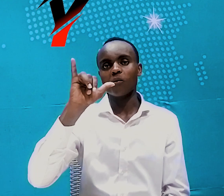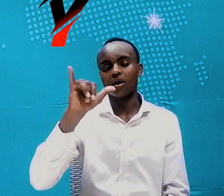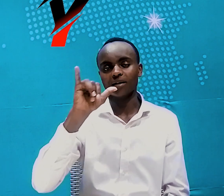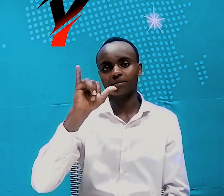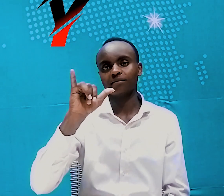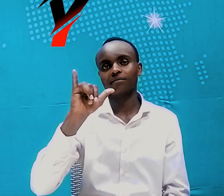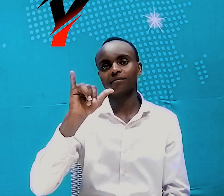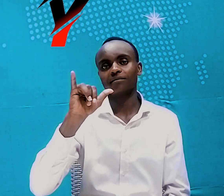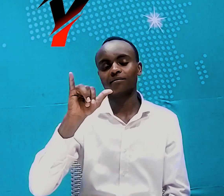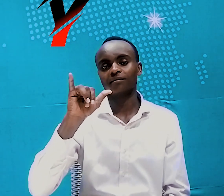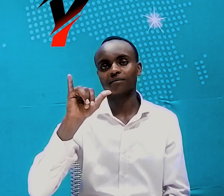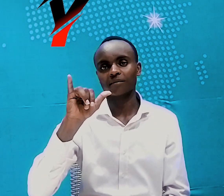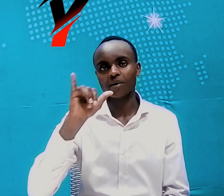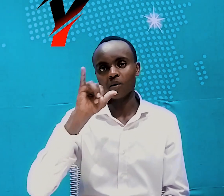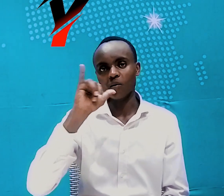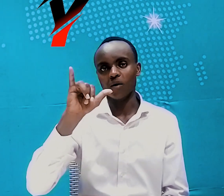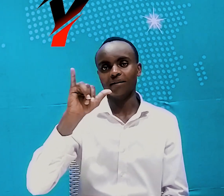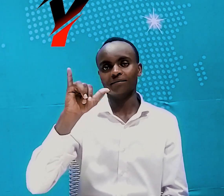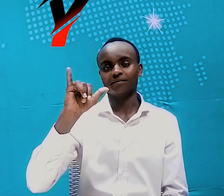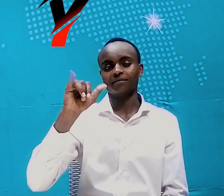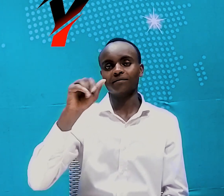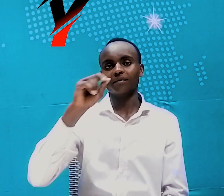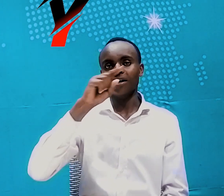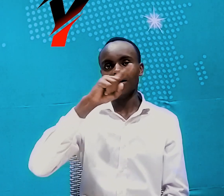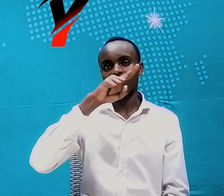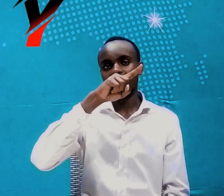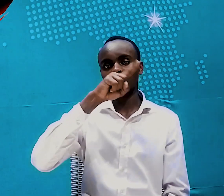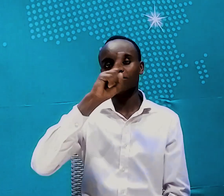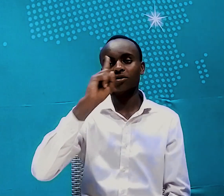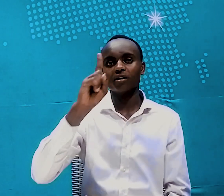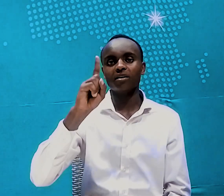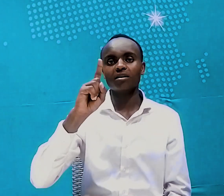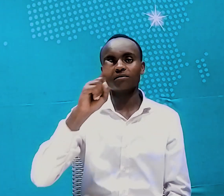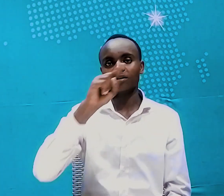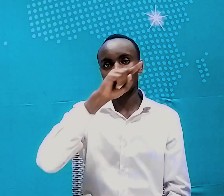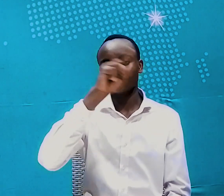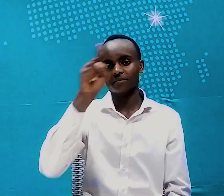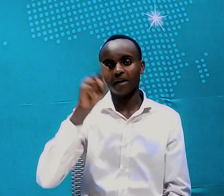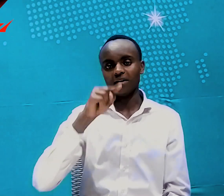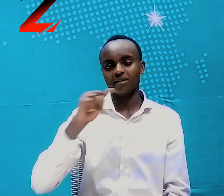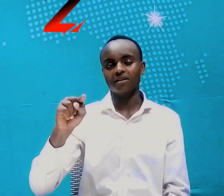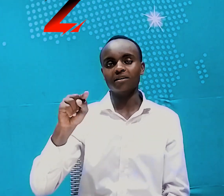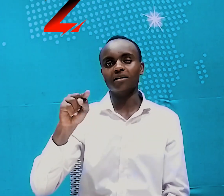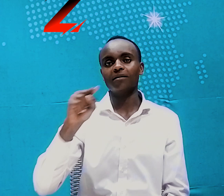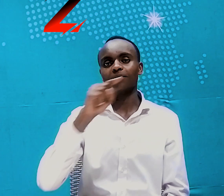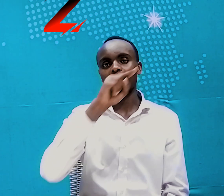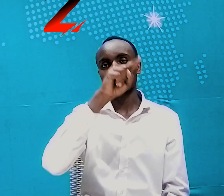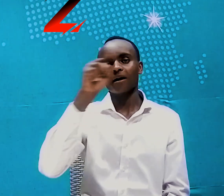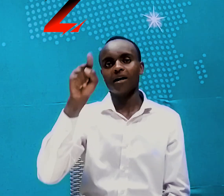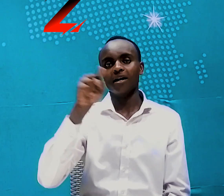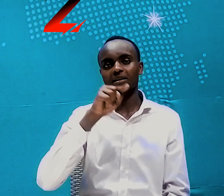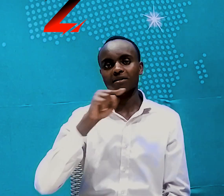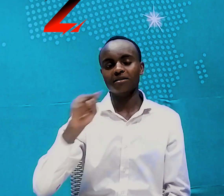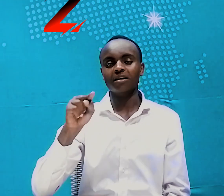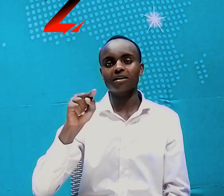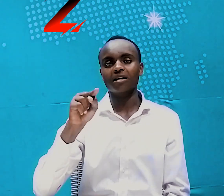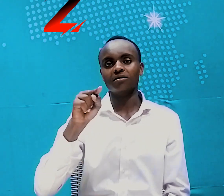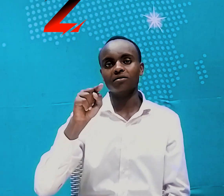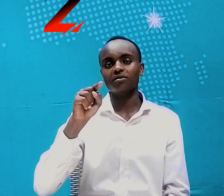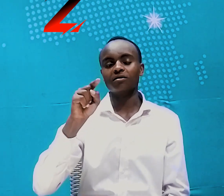Y. Y. Then using your index finger, Z. Z. Draw the